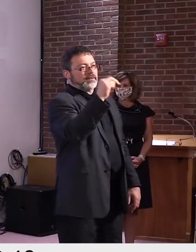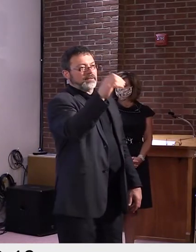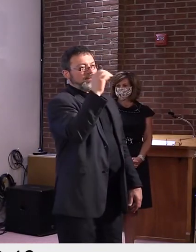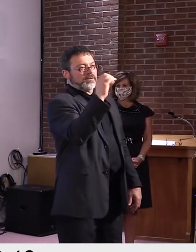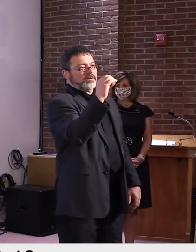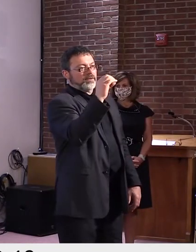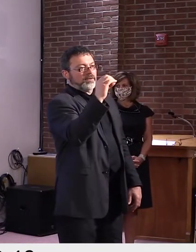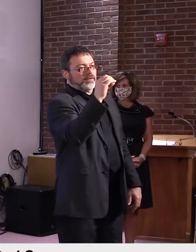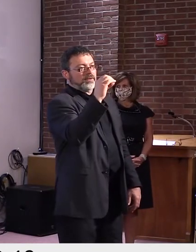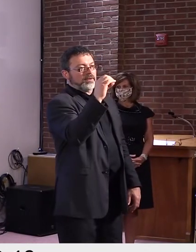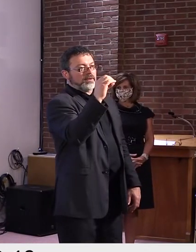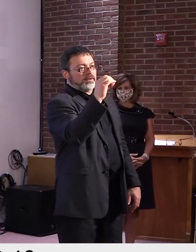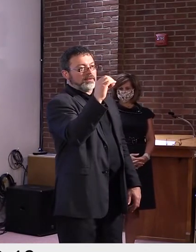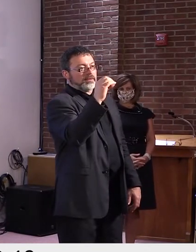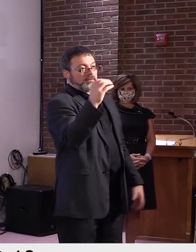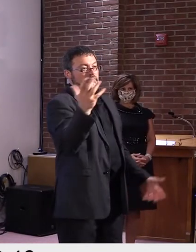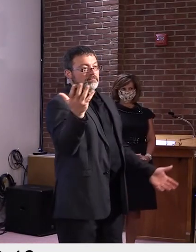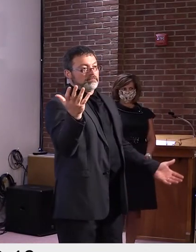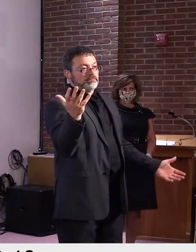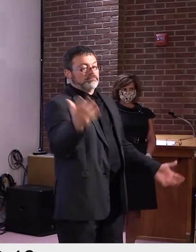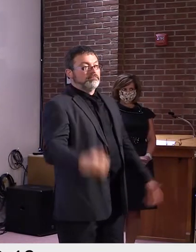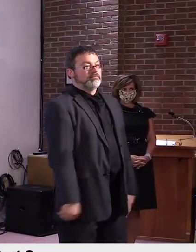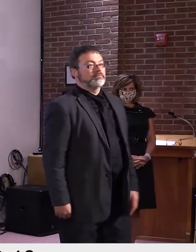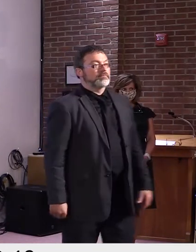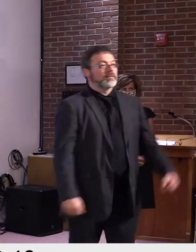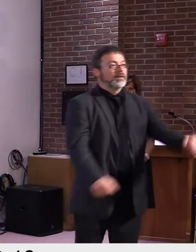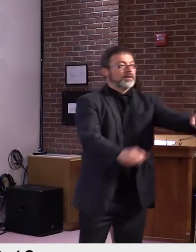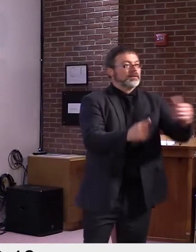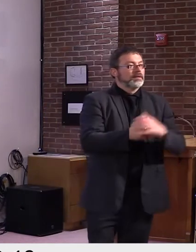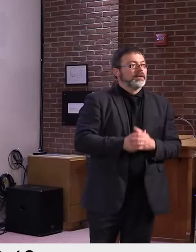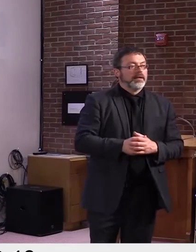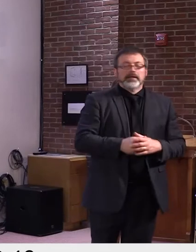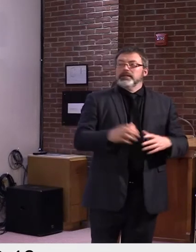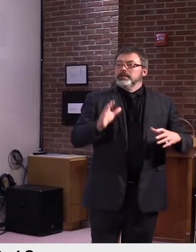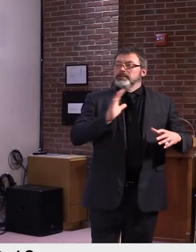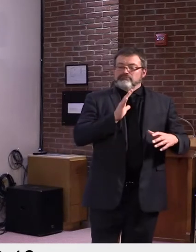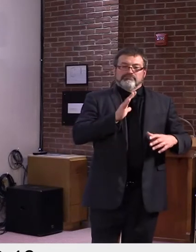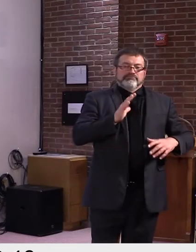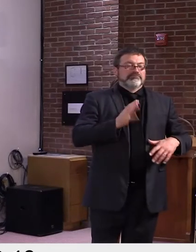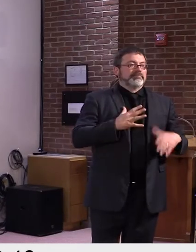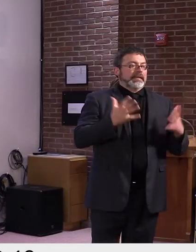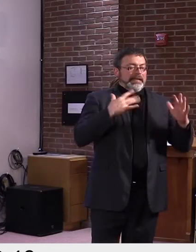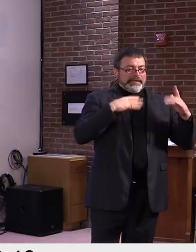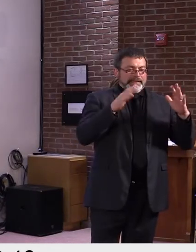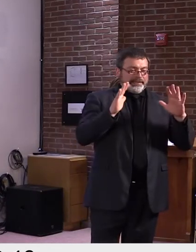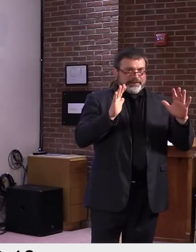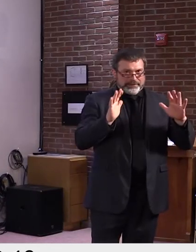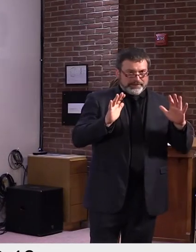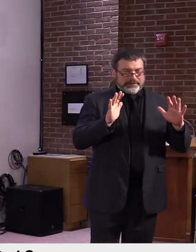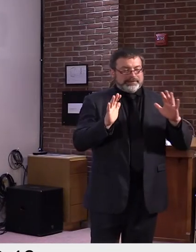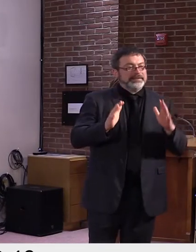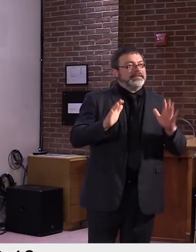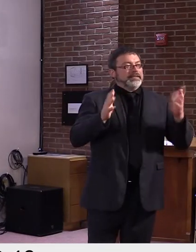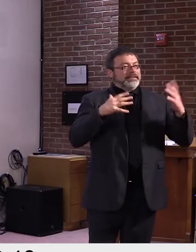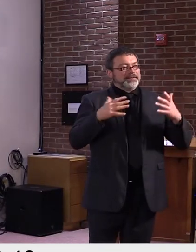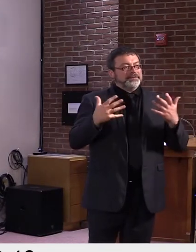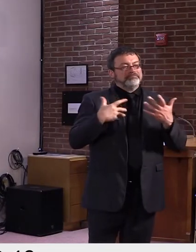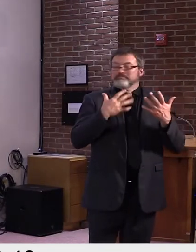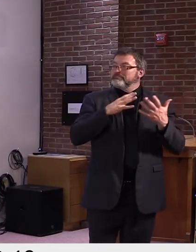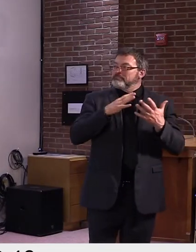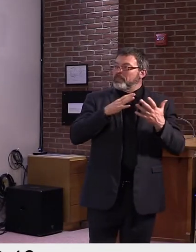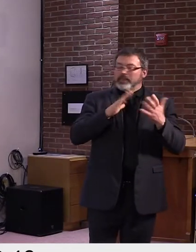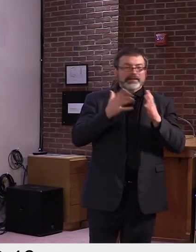All right, so moving on, I wanted to ask about it looks like the fatal